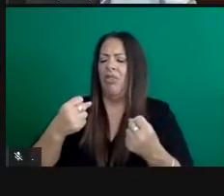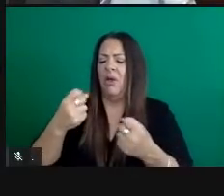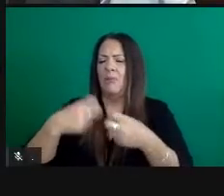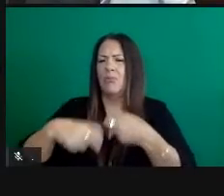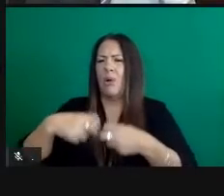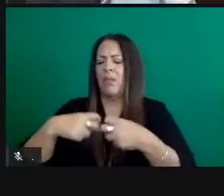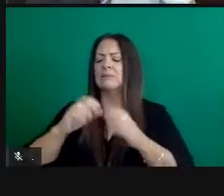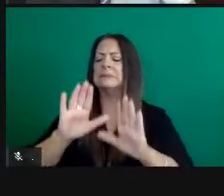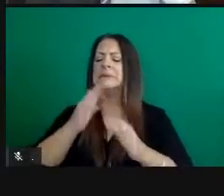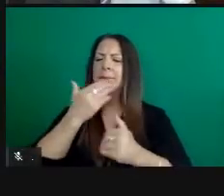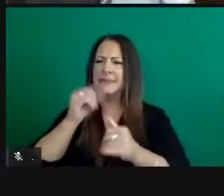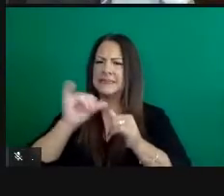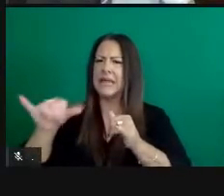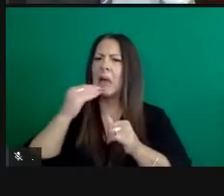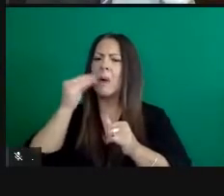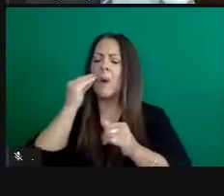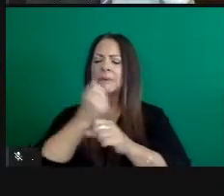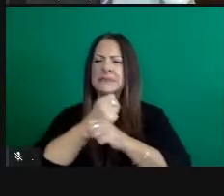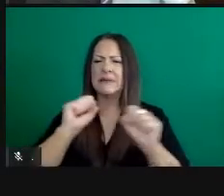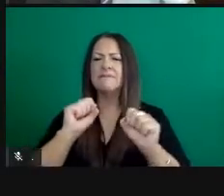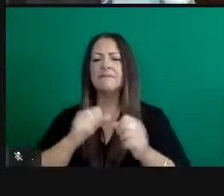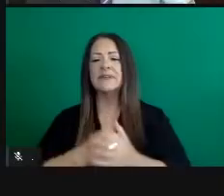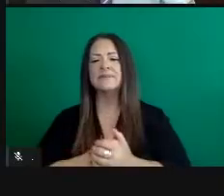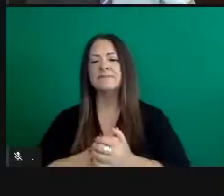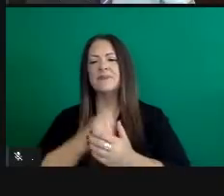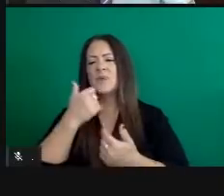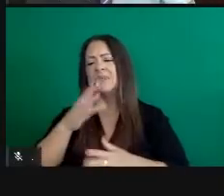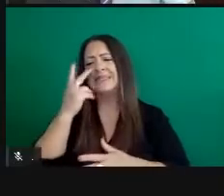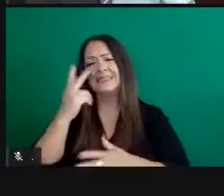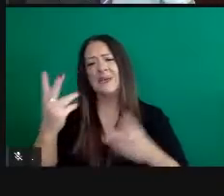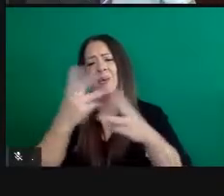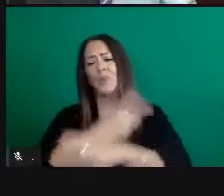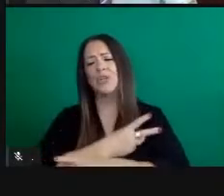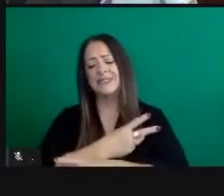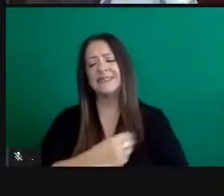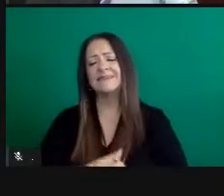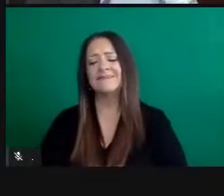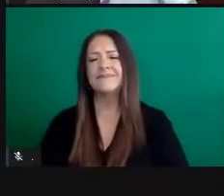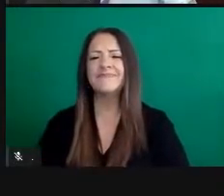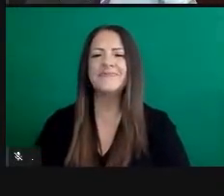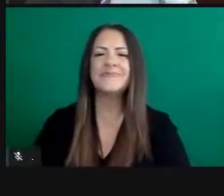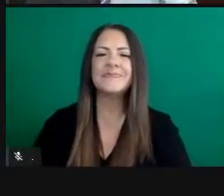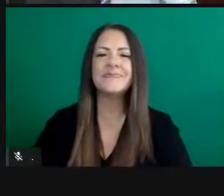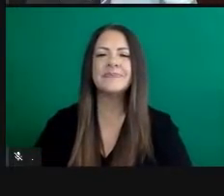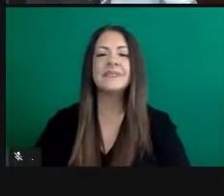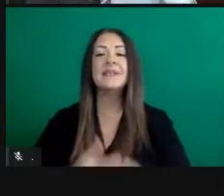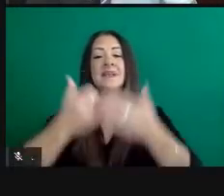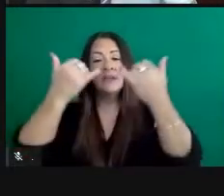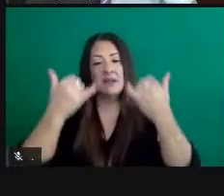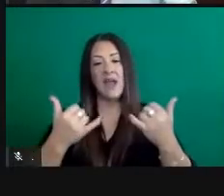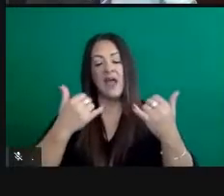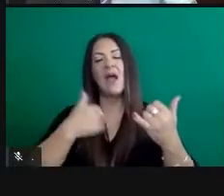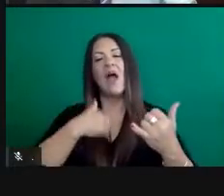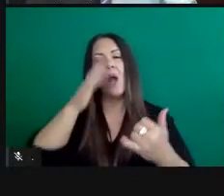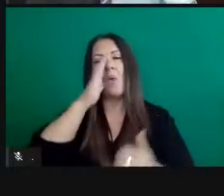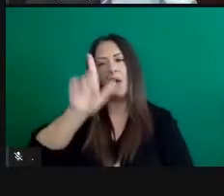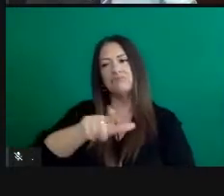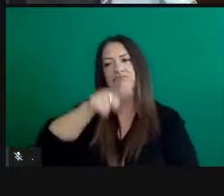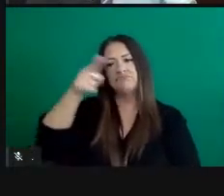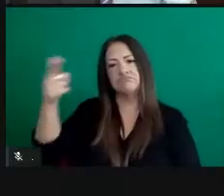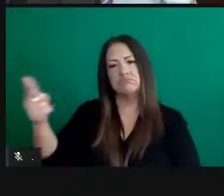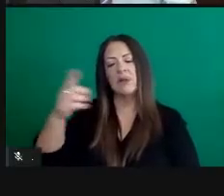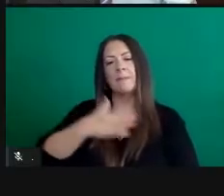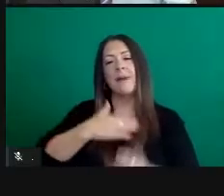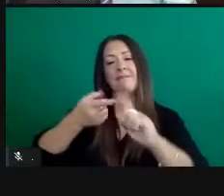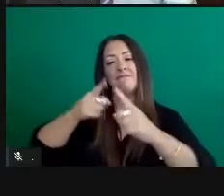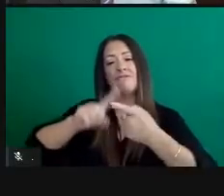ultimately some of the worst outcomes we've seen with COVID. So with that, I want to turn it over to my friend and